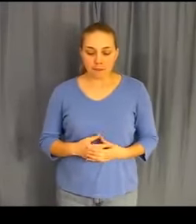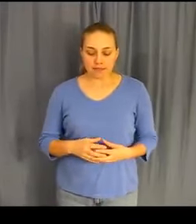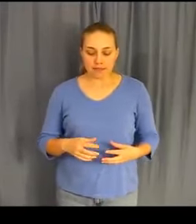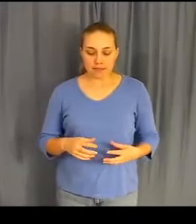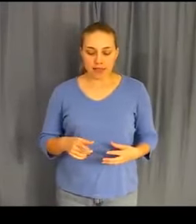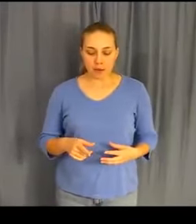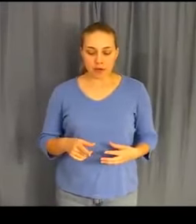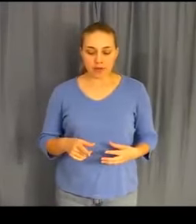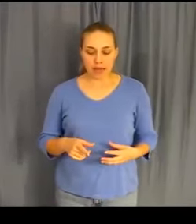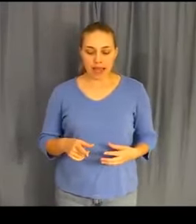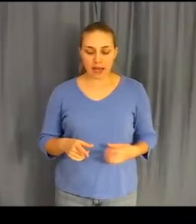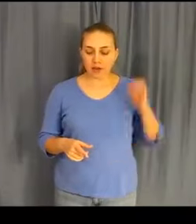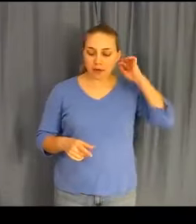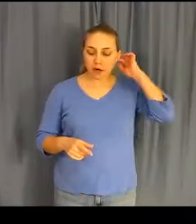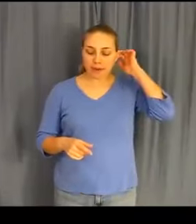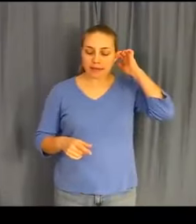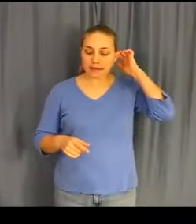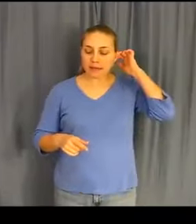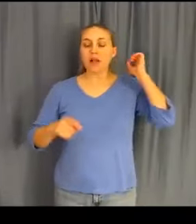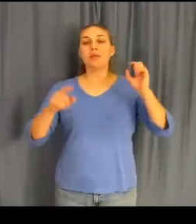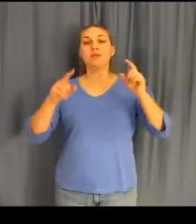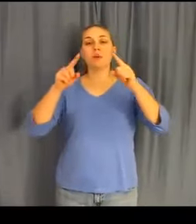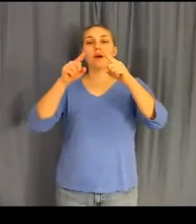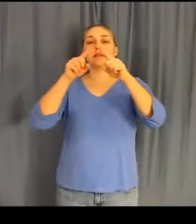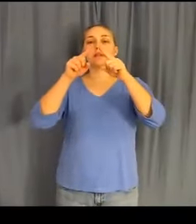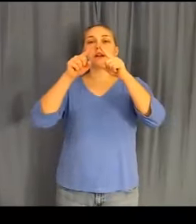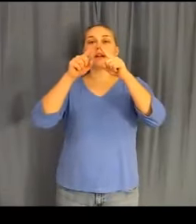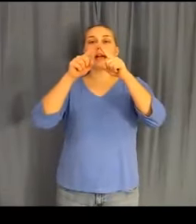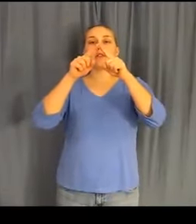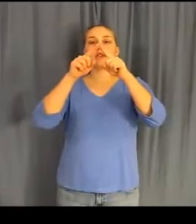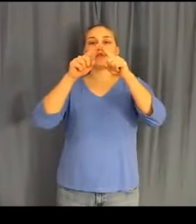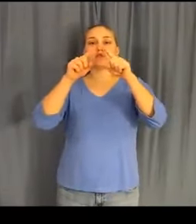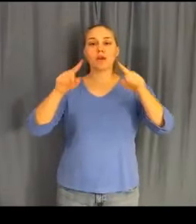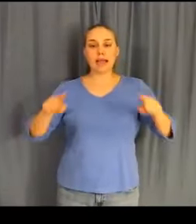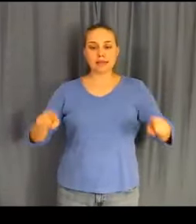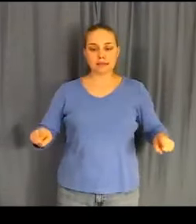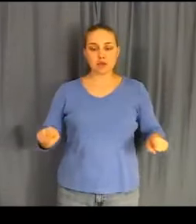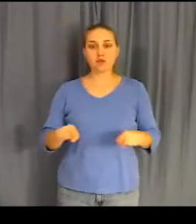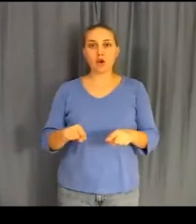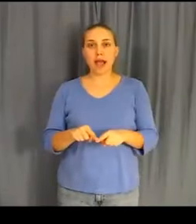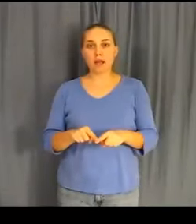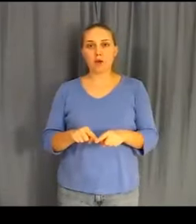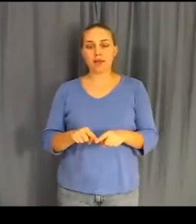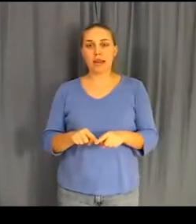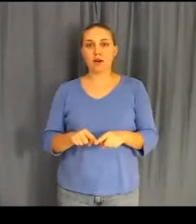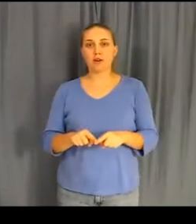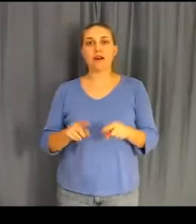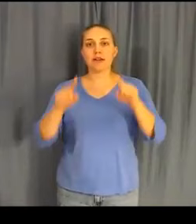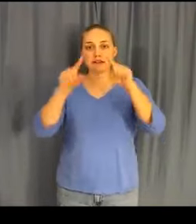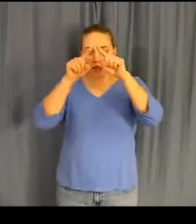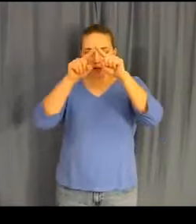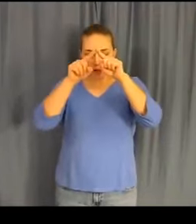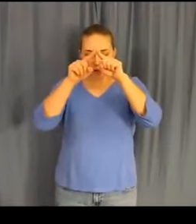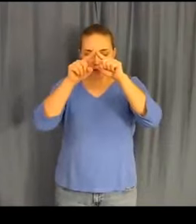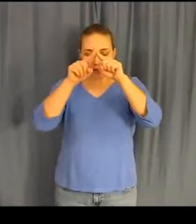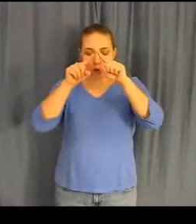Since they had the pyramids, they're going to have us trace a triangle in the air in front of us. So that's the whole